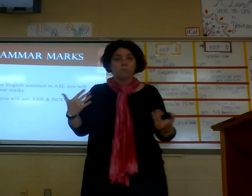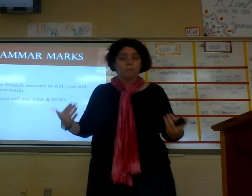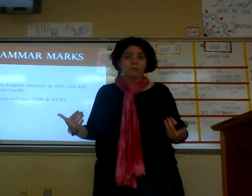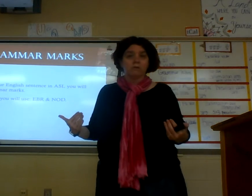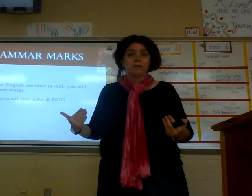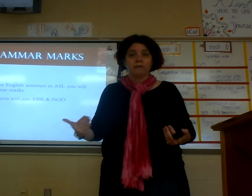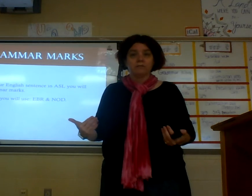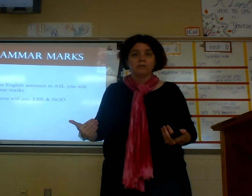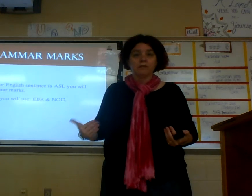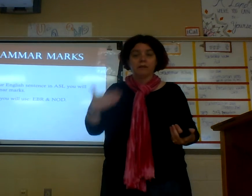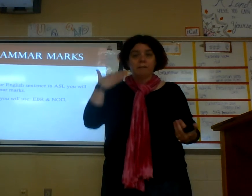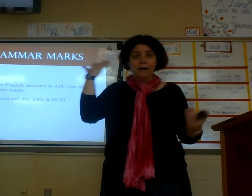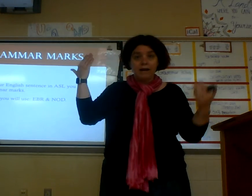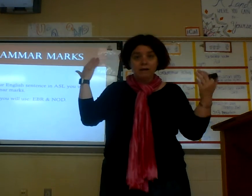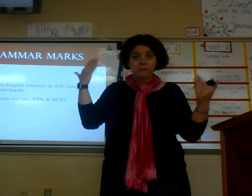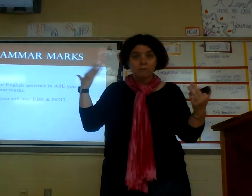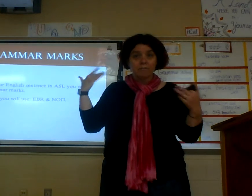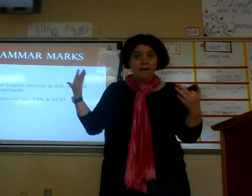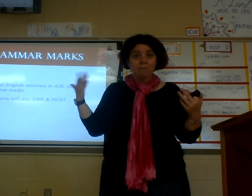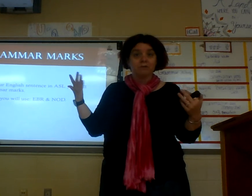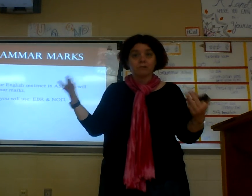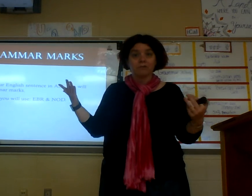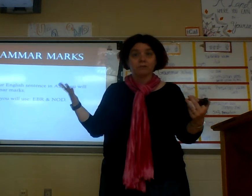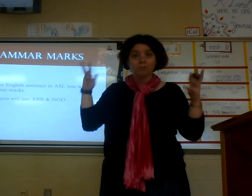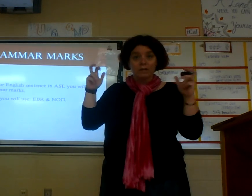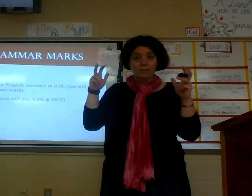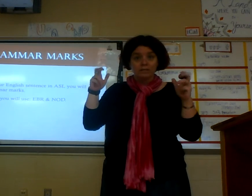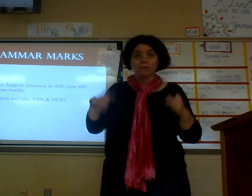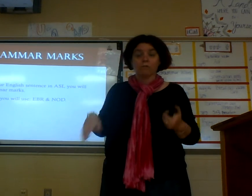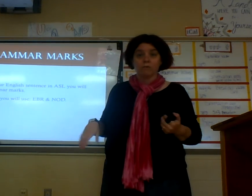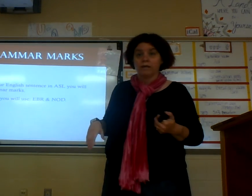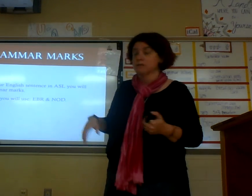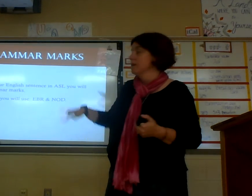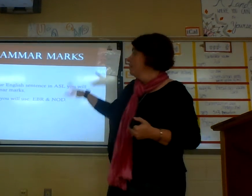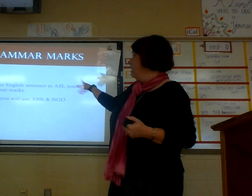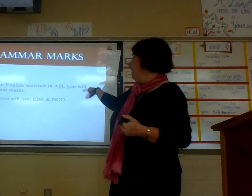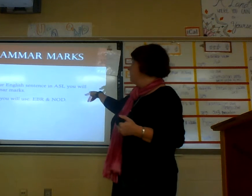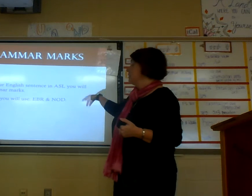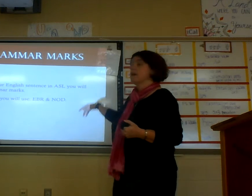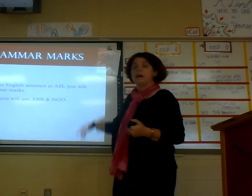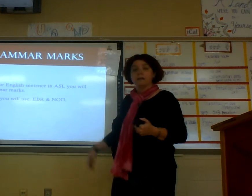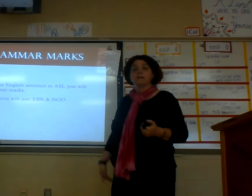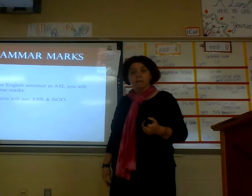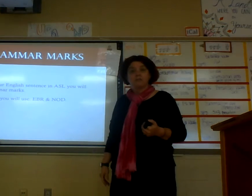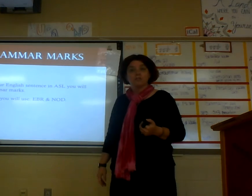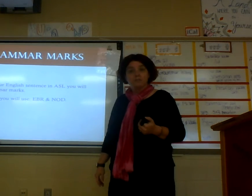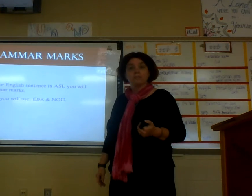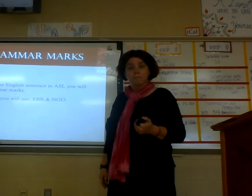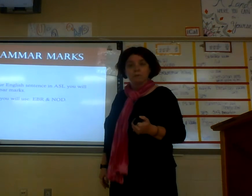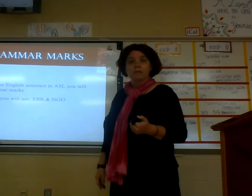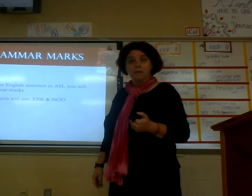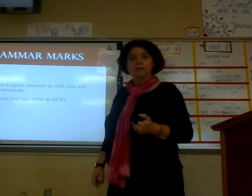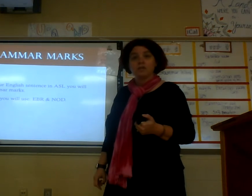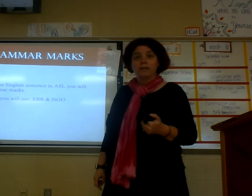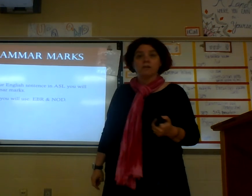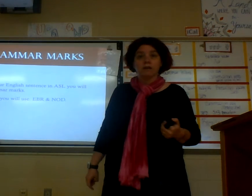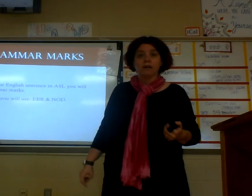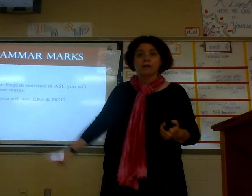we look like every single day. My eyebrows are currently resting or raised. And then a nod is just simply shaking your head.